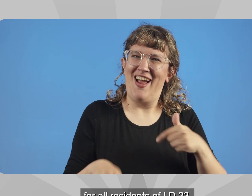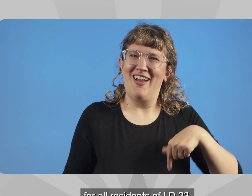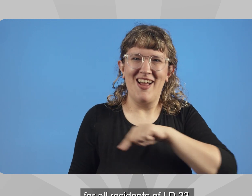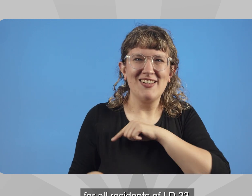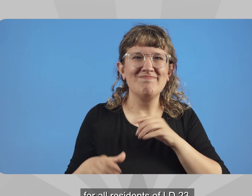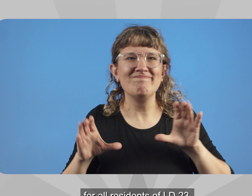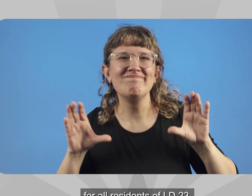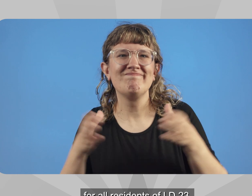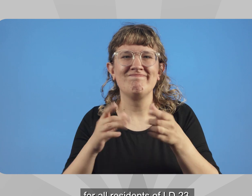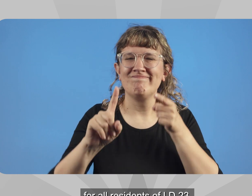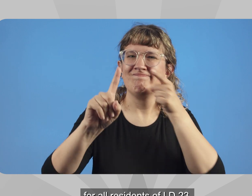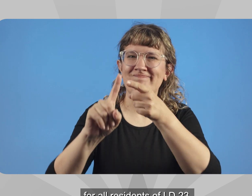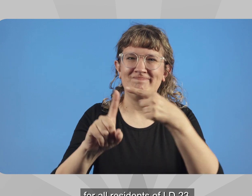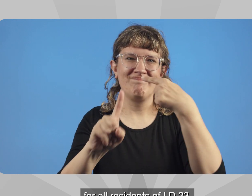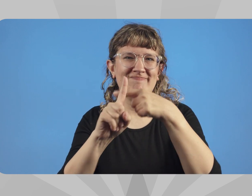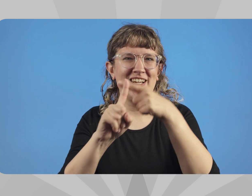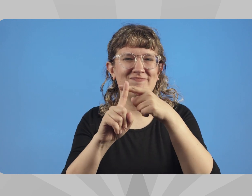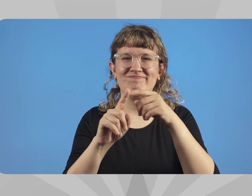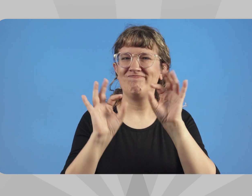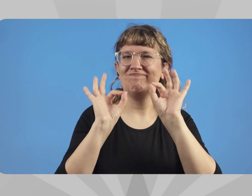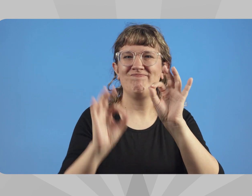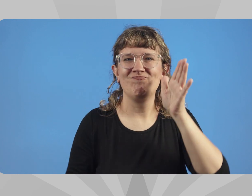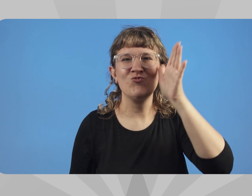all residents of LD23.